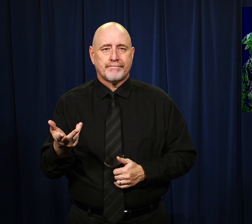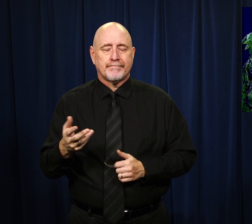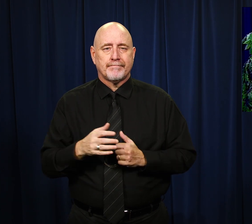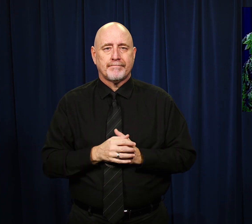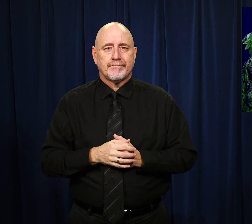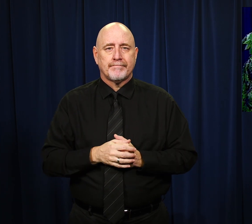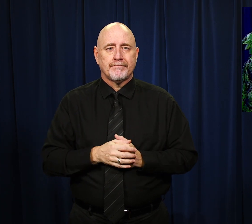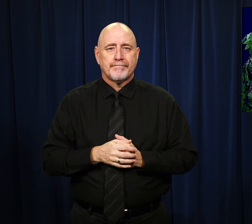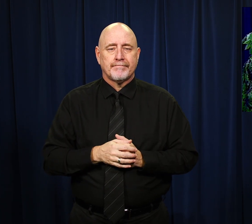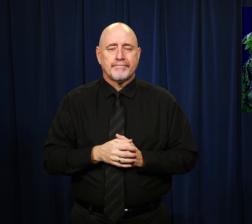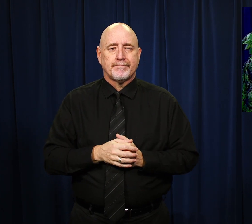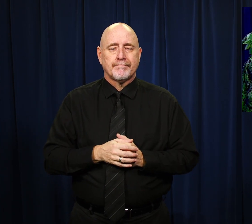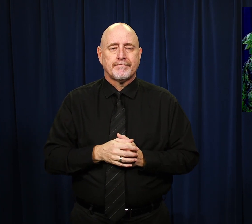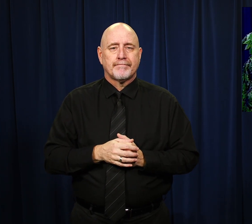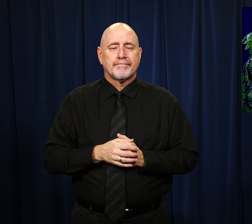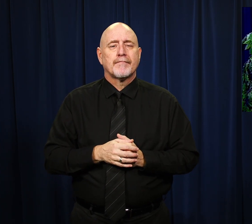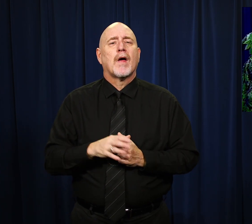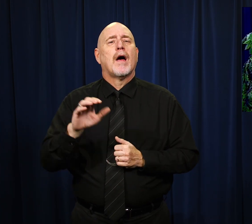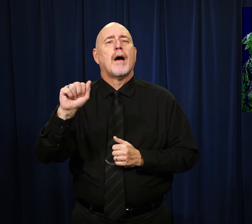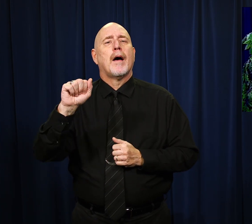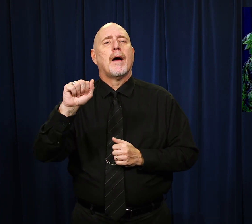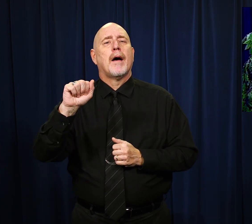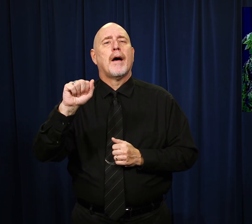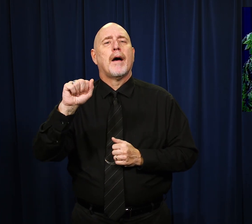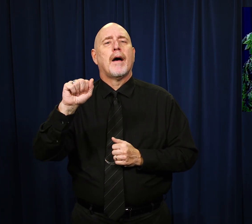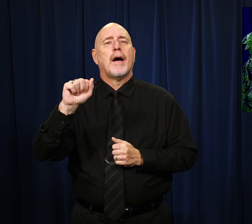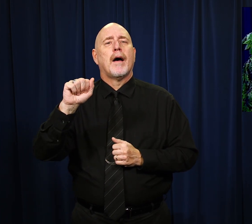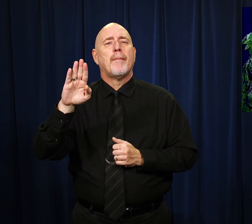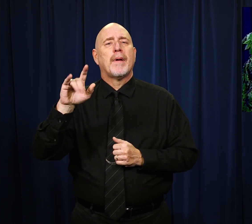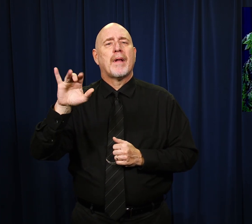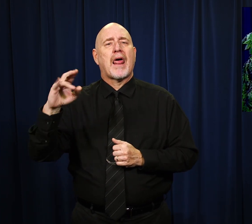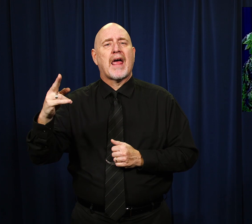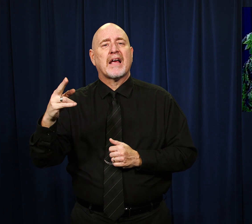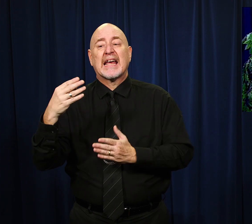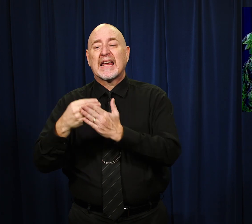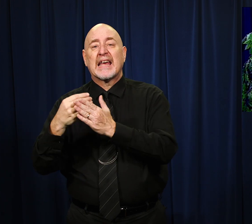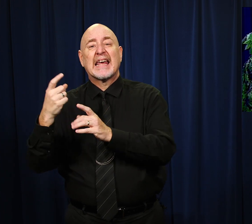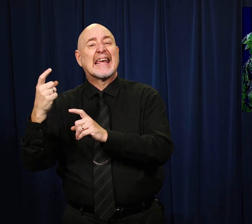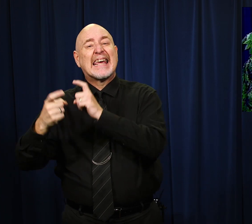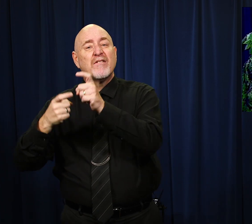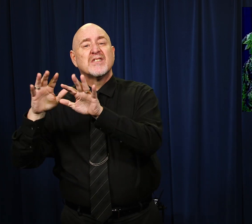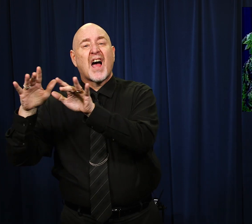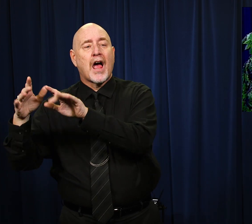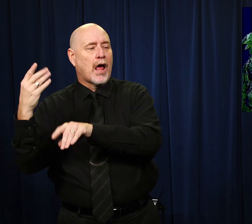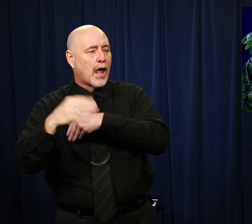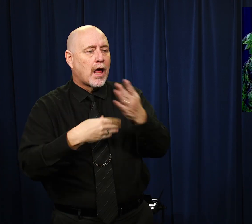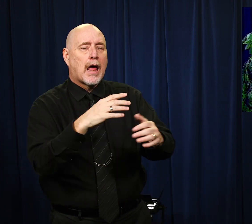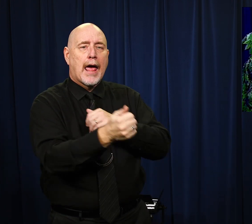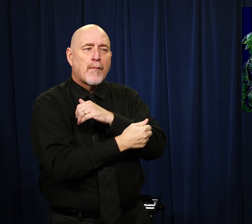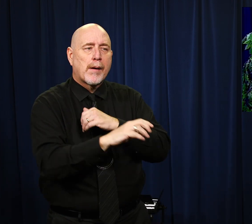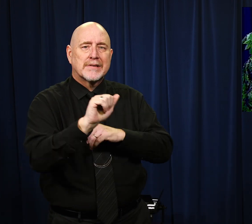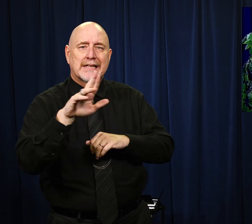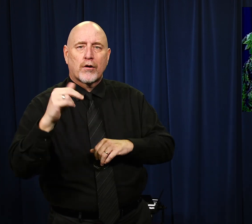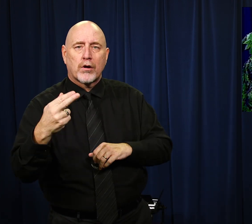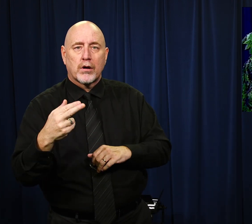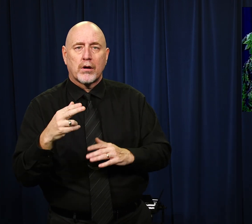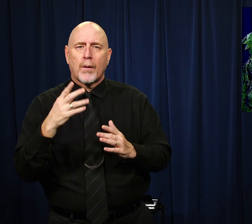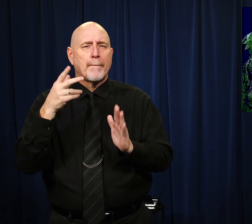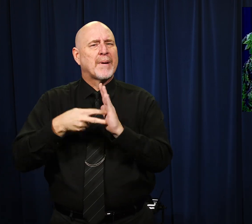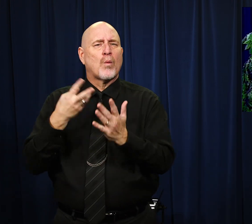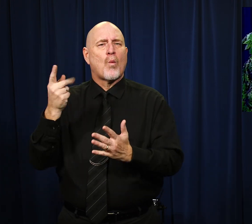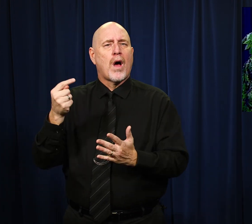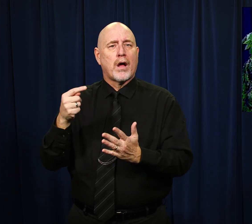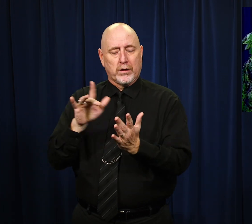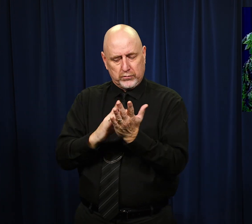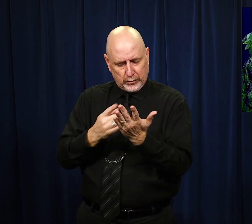particular detail. So Abimelech, the king, gives gifts to Abraham and Sarah. And what does this mean? Well, the scripture tells us